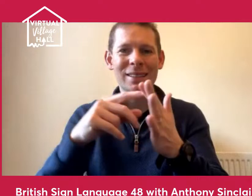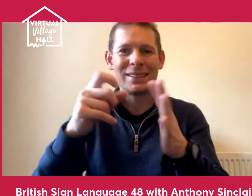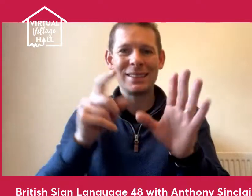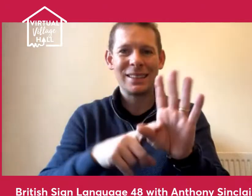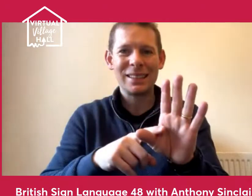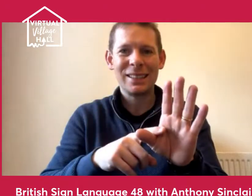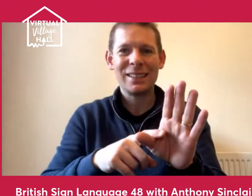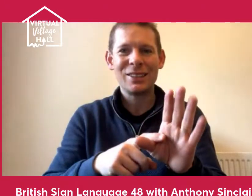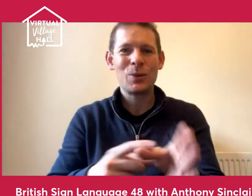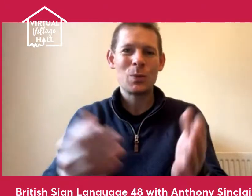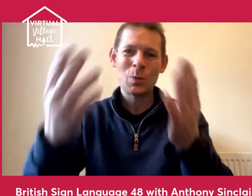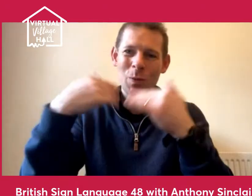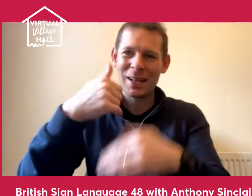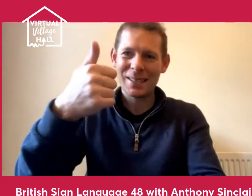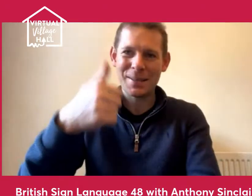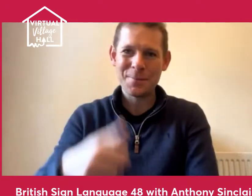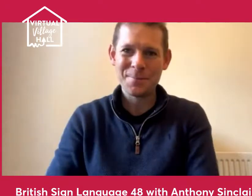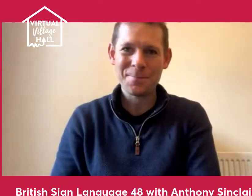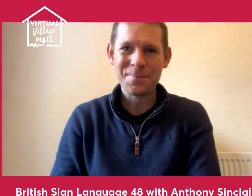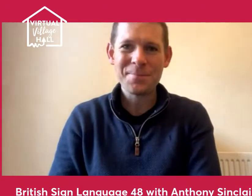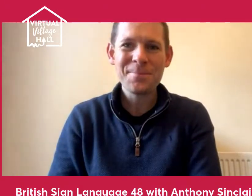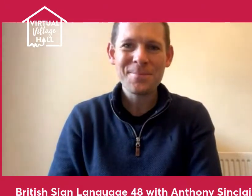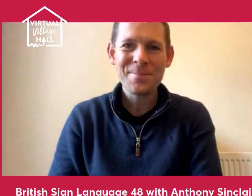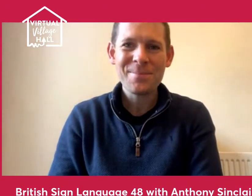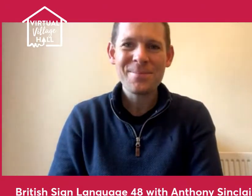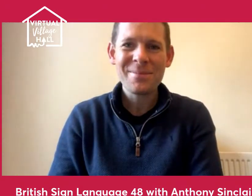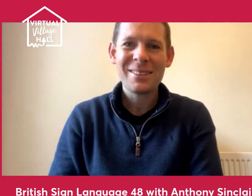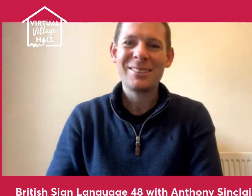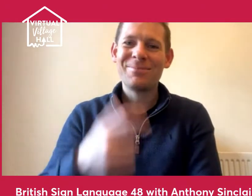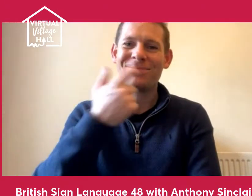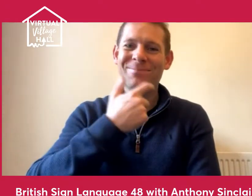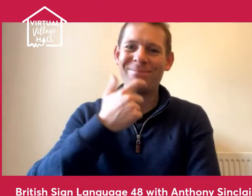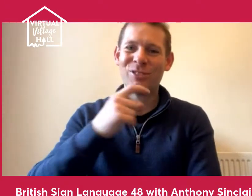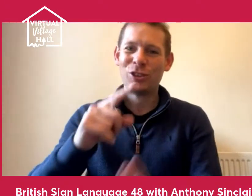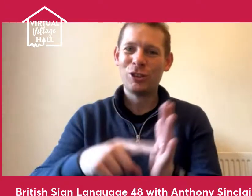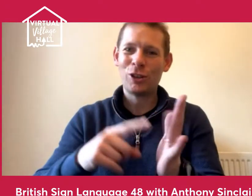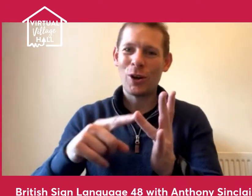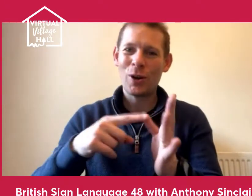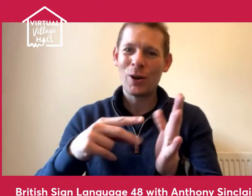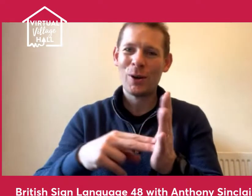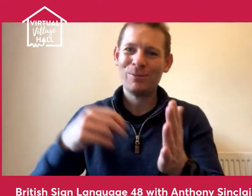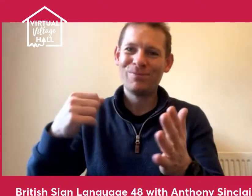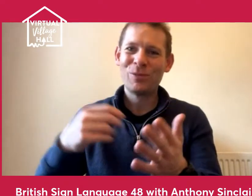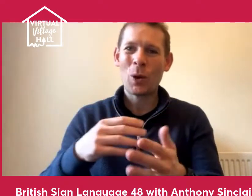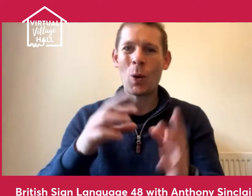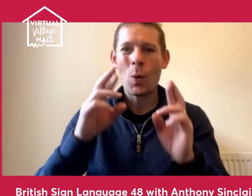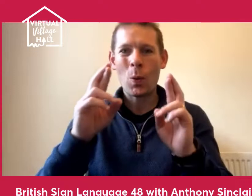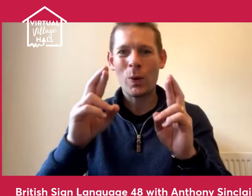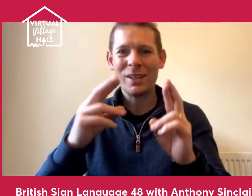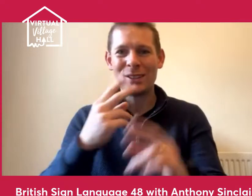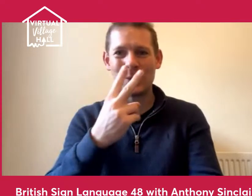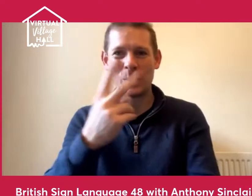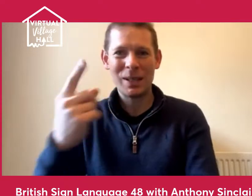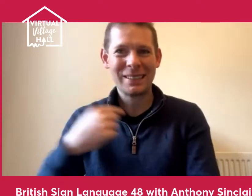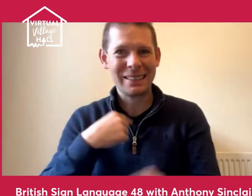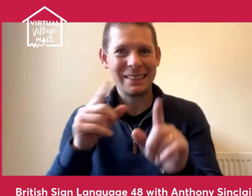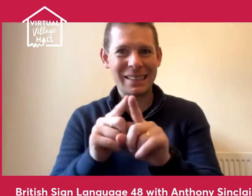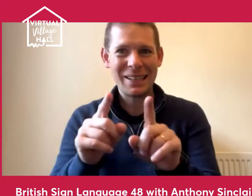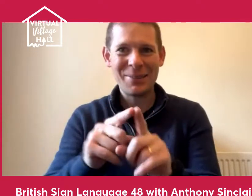Good morning, Wendy. You're very welcome to our session. Joan, you're very funny. You wish you were 21.